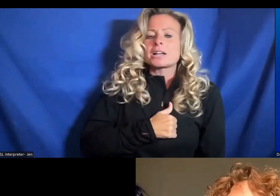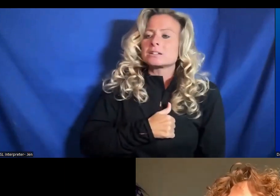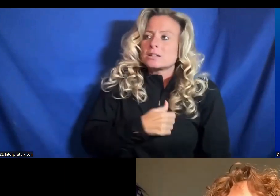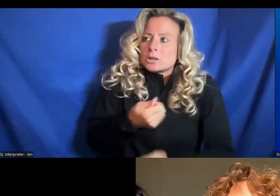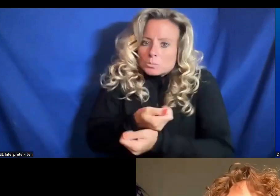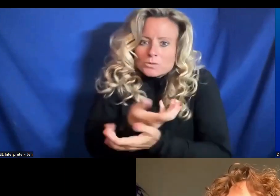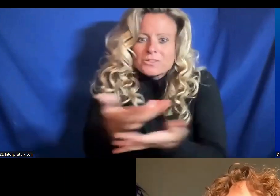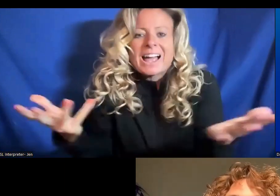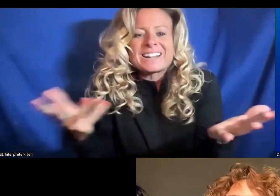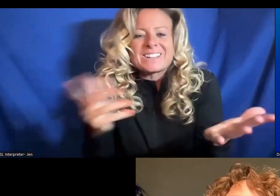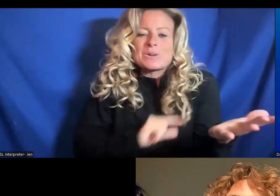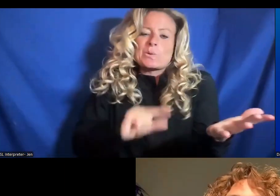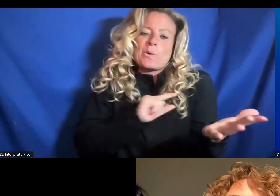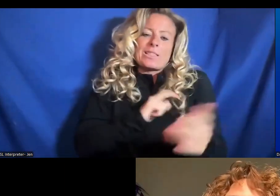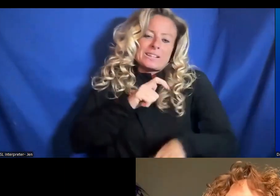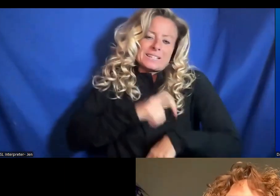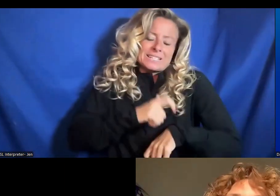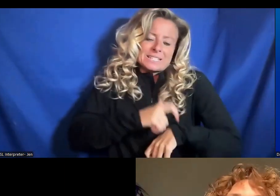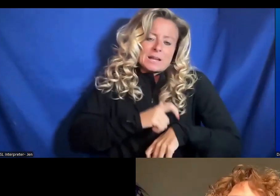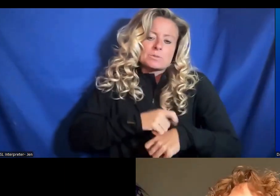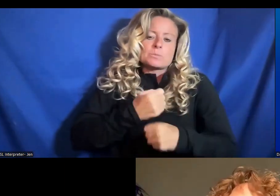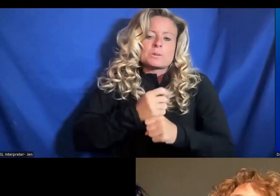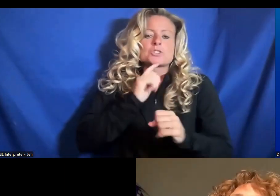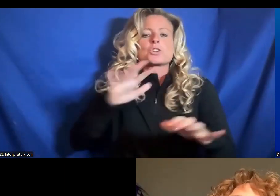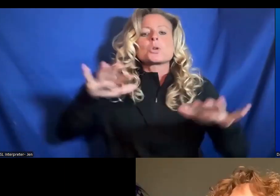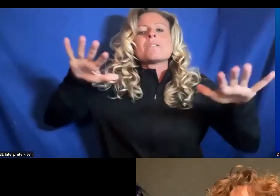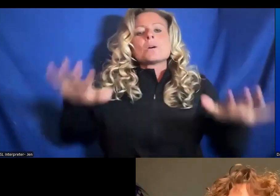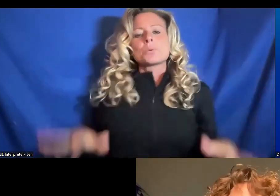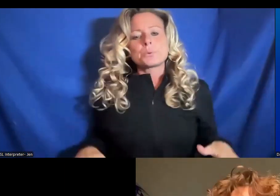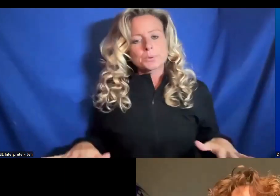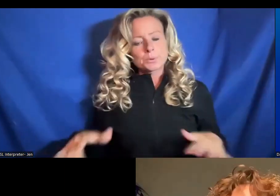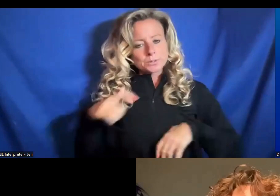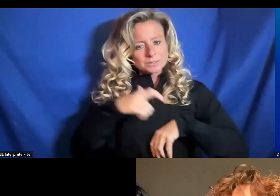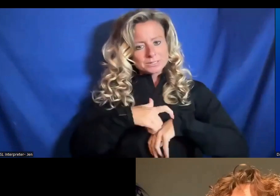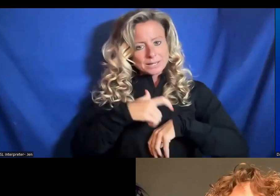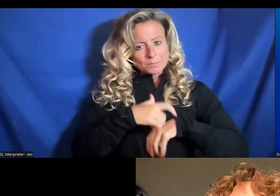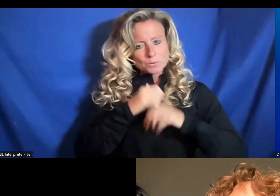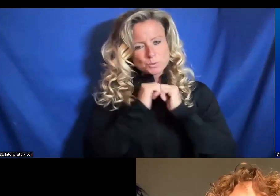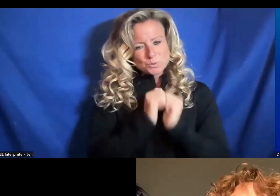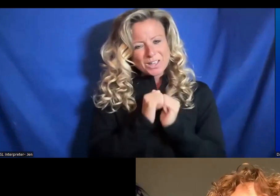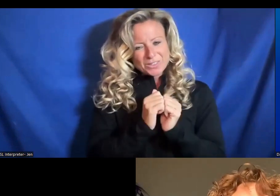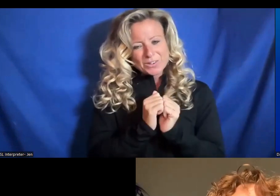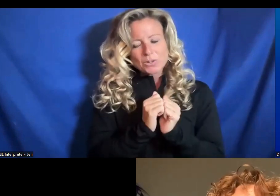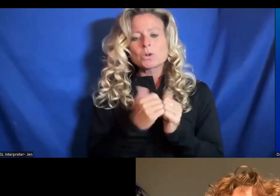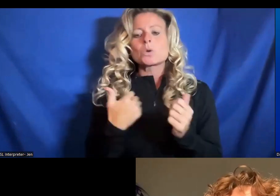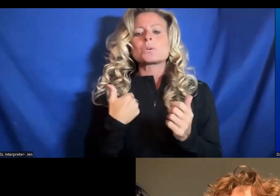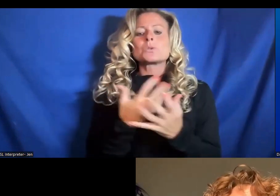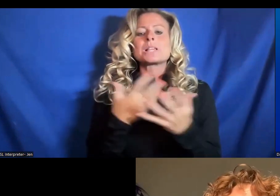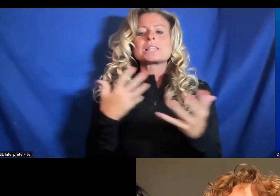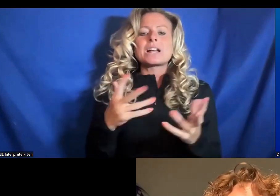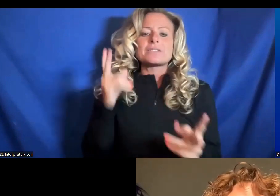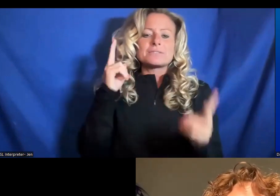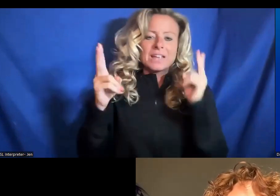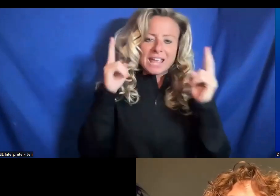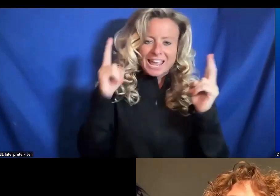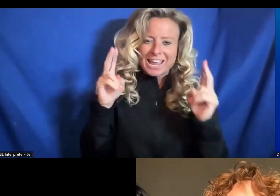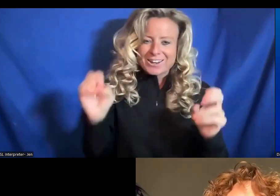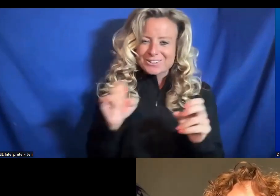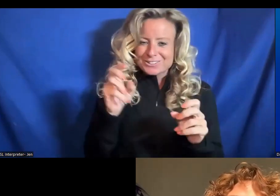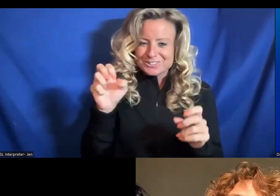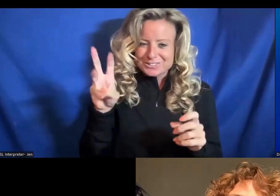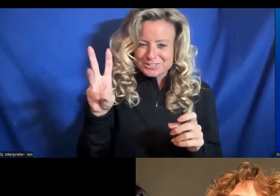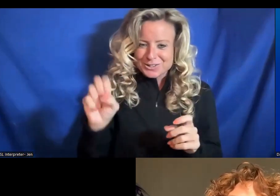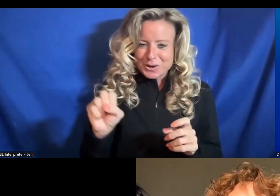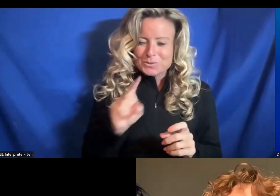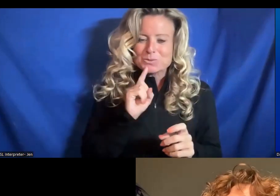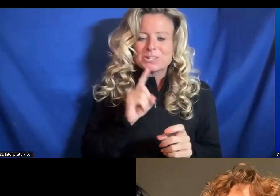So making sure that people, you have downtime together, that's a big part of it. And we do a lot of hair shows. We go